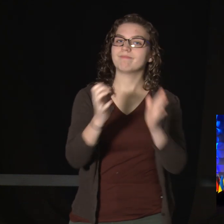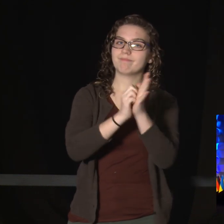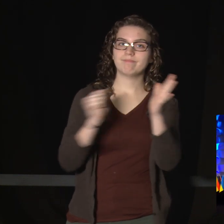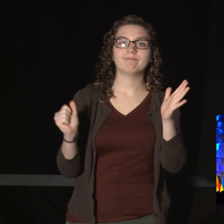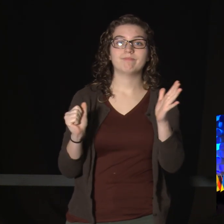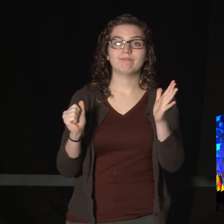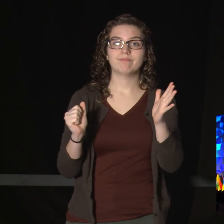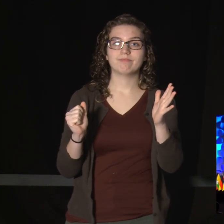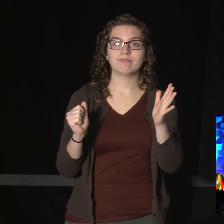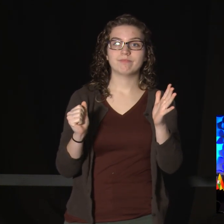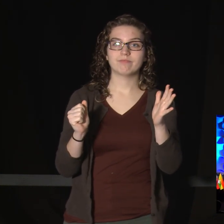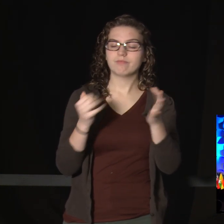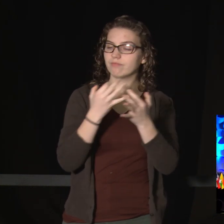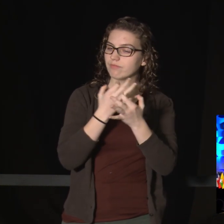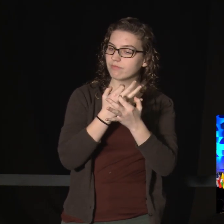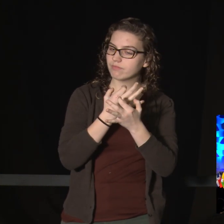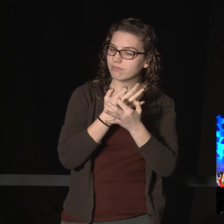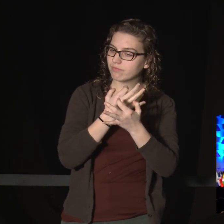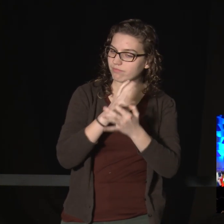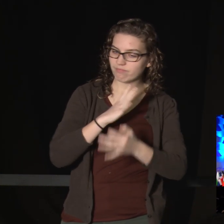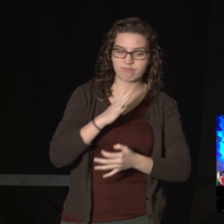game.